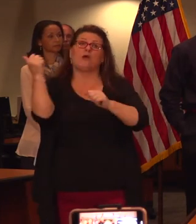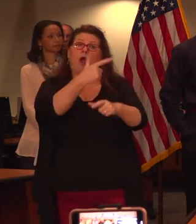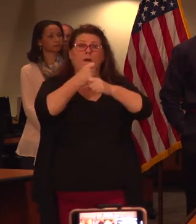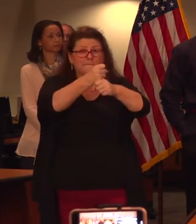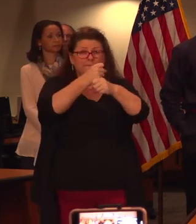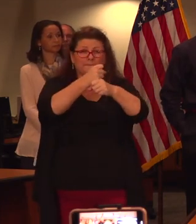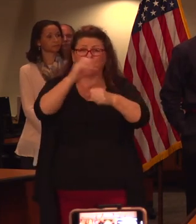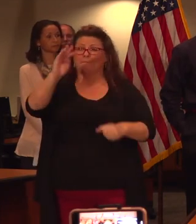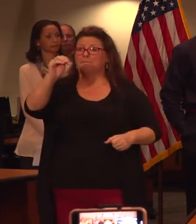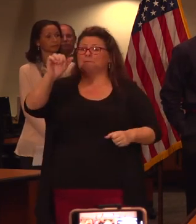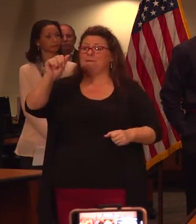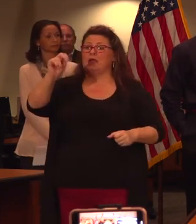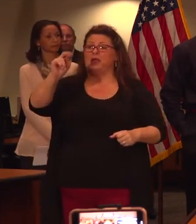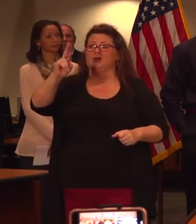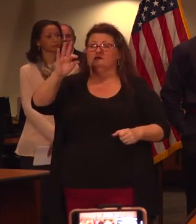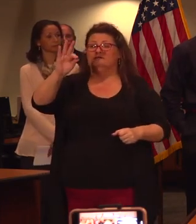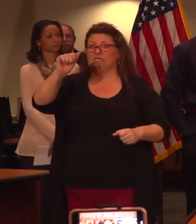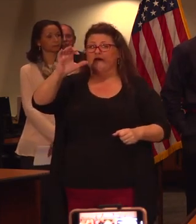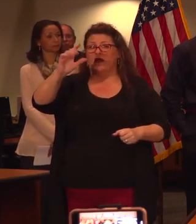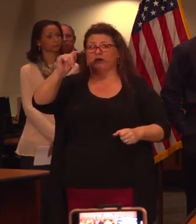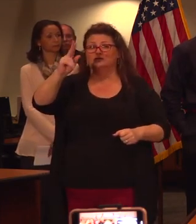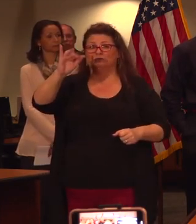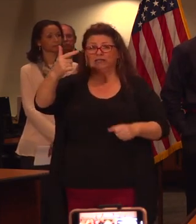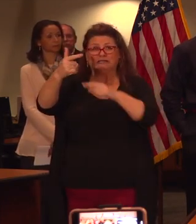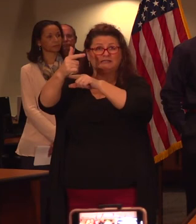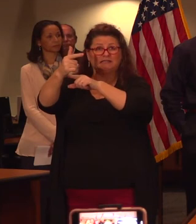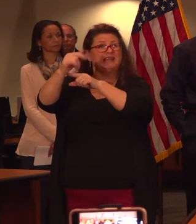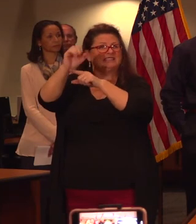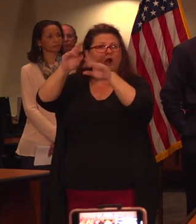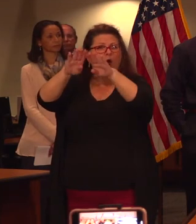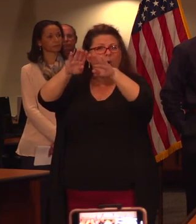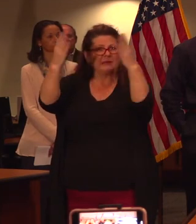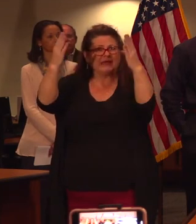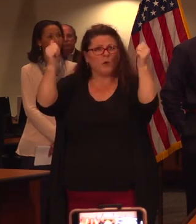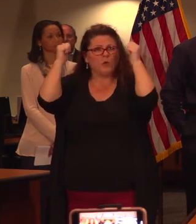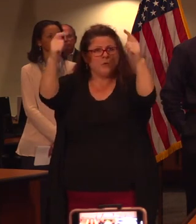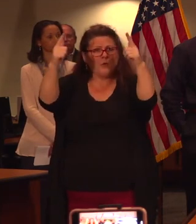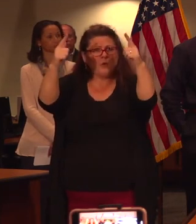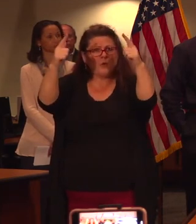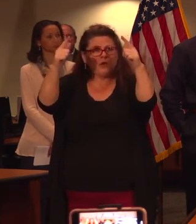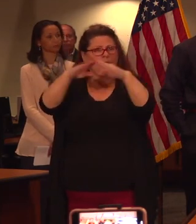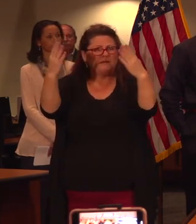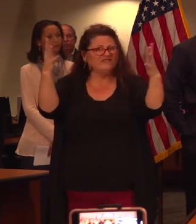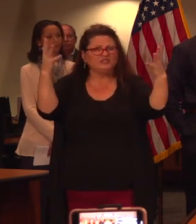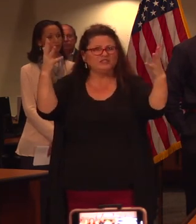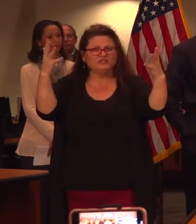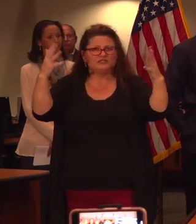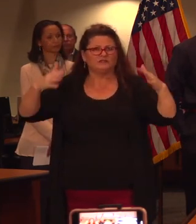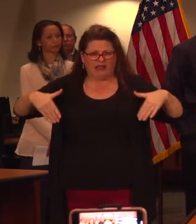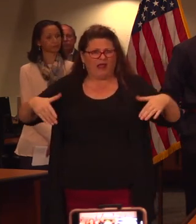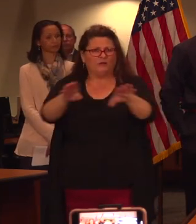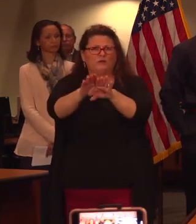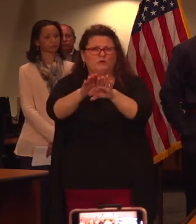have manufacturing going on in every town and every hamlet in this state. The ones that are shut down are the very big ones that are shut down because of supply